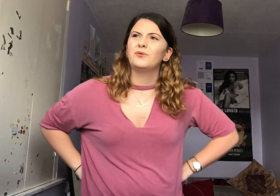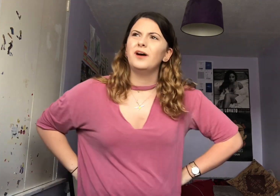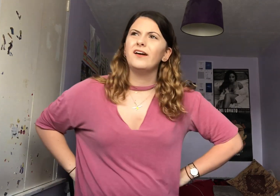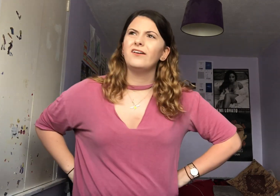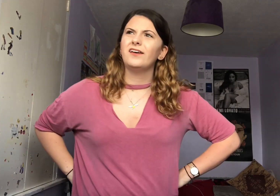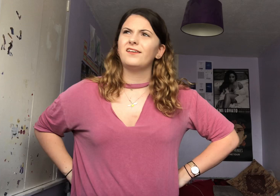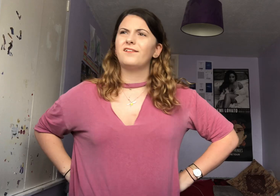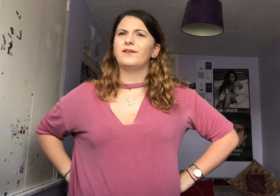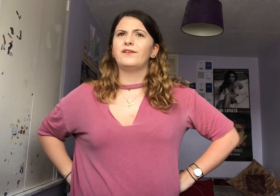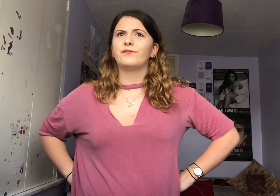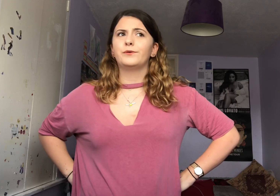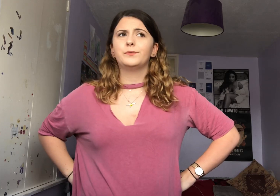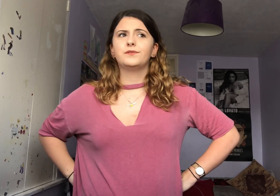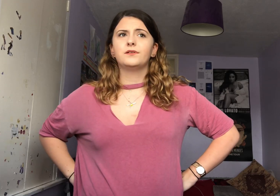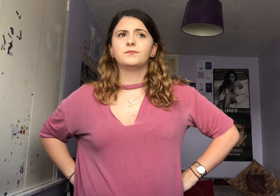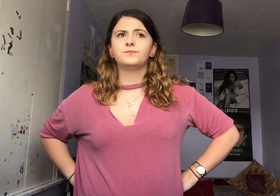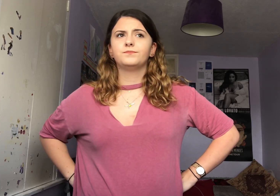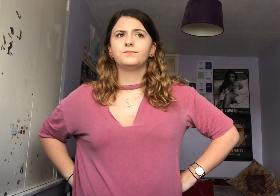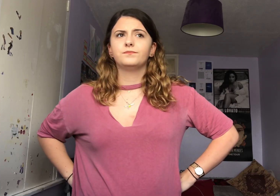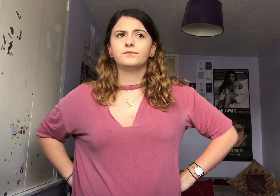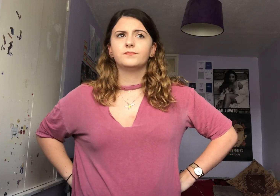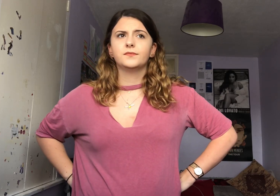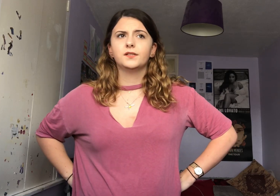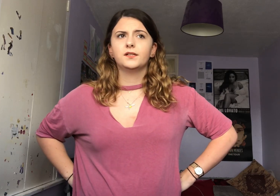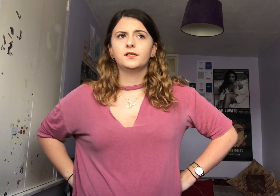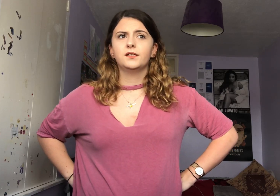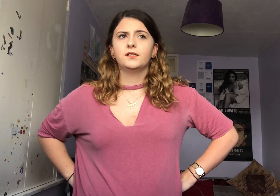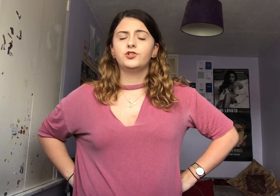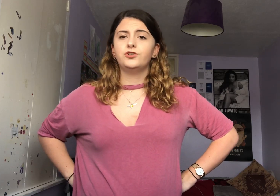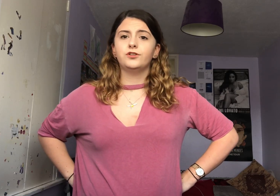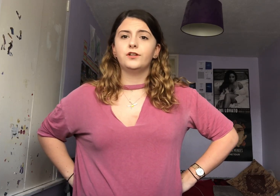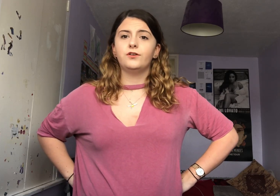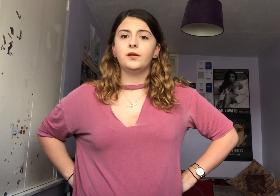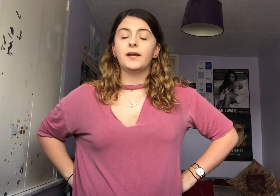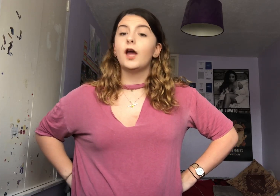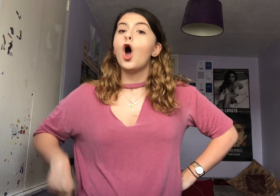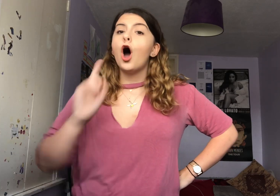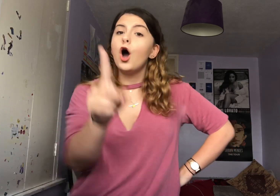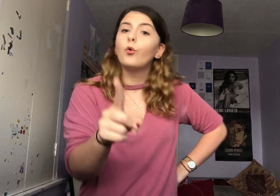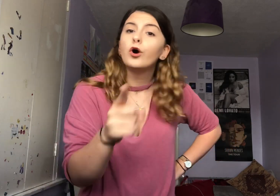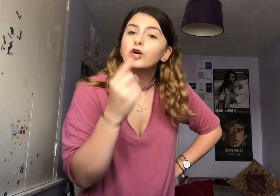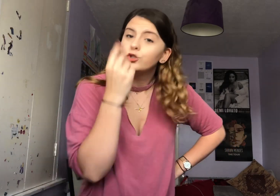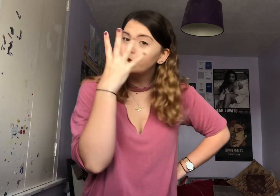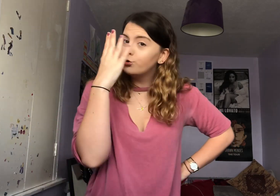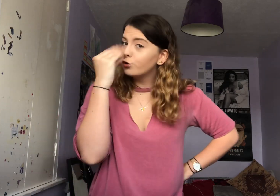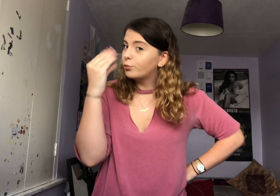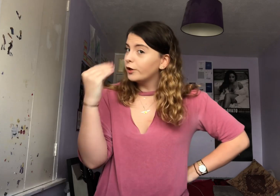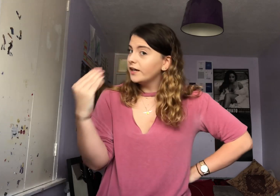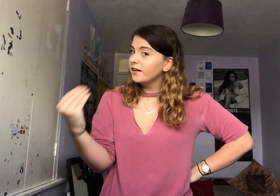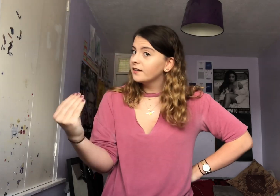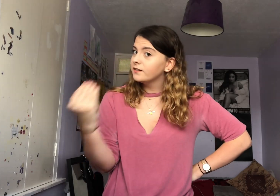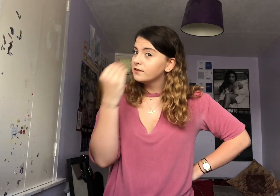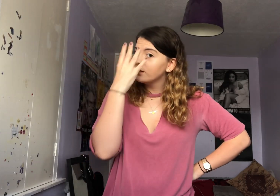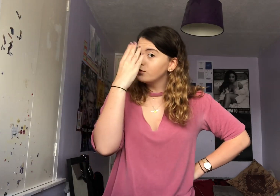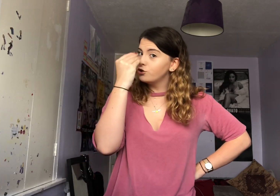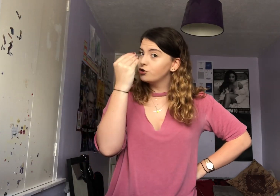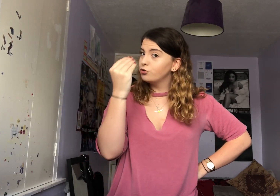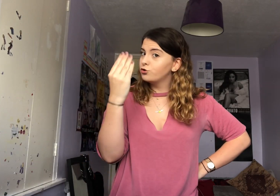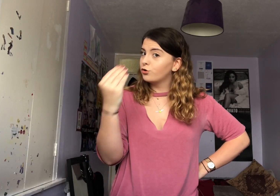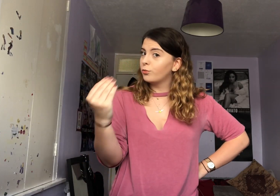Why can't I think of any fruits? Just shows I don't eat many. Oh, strawberry. You just do